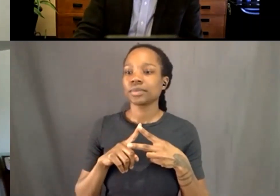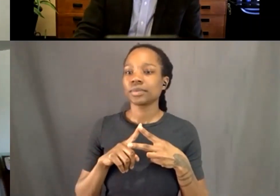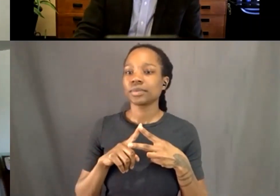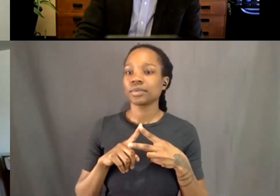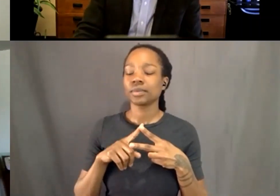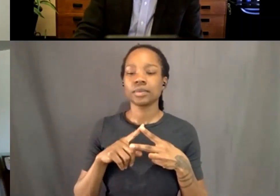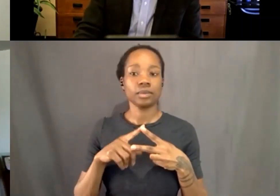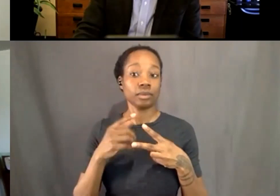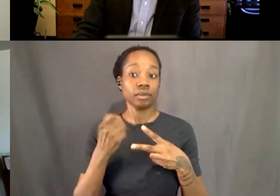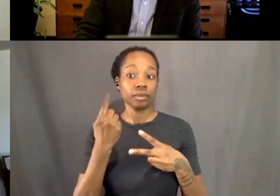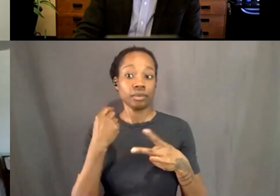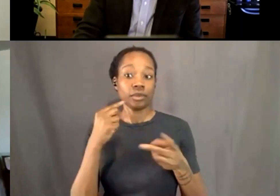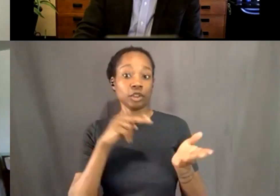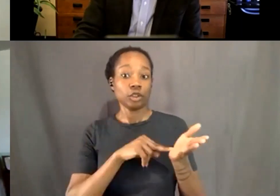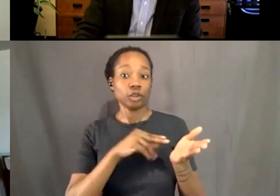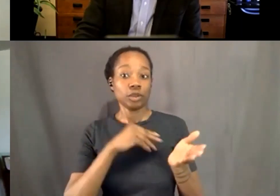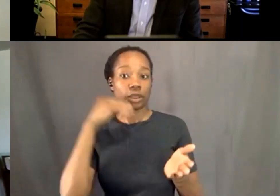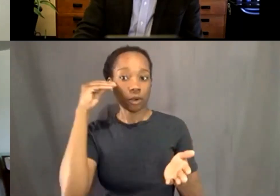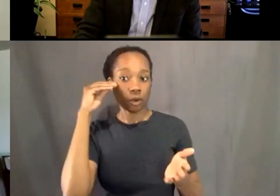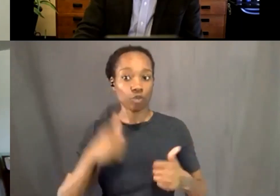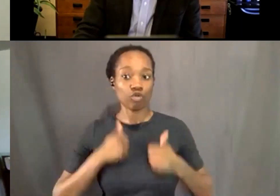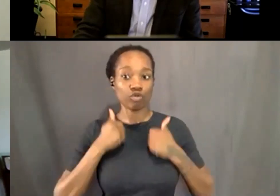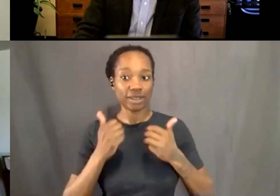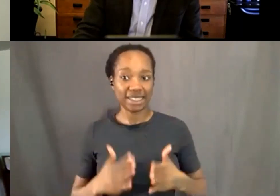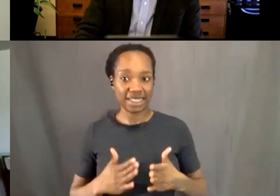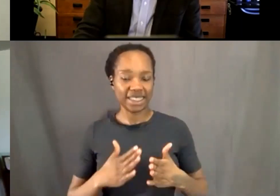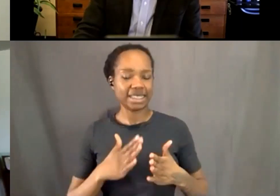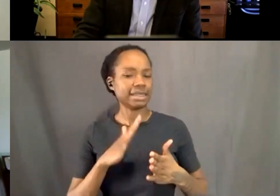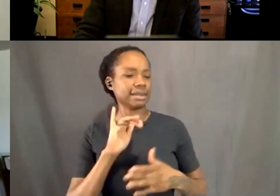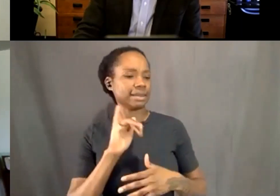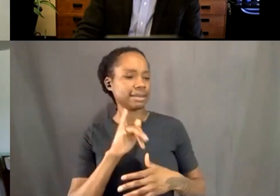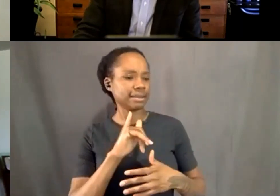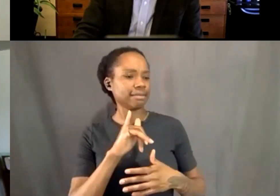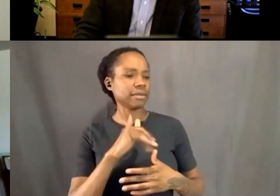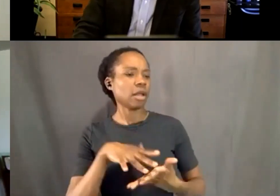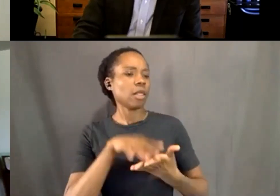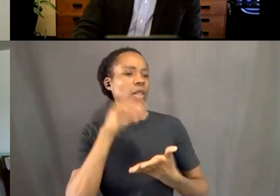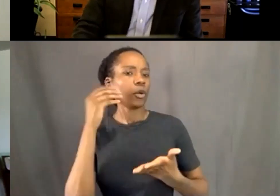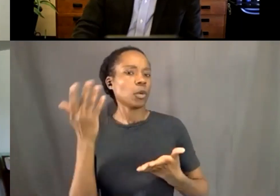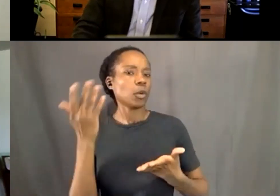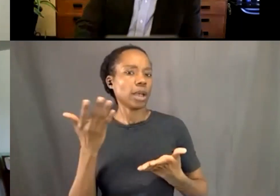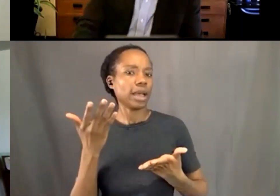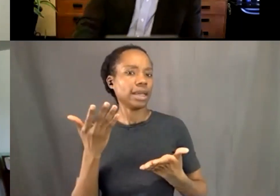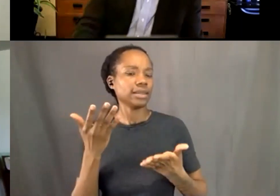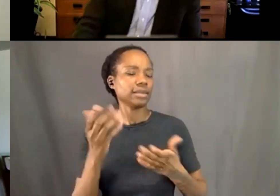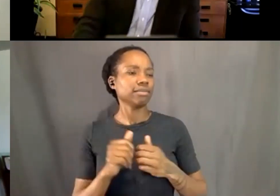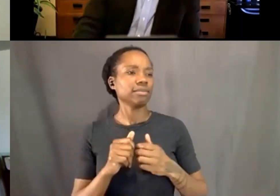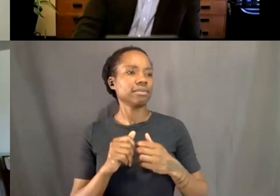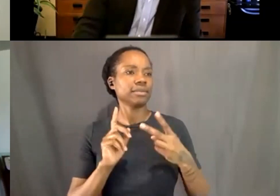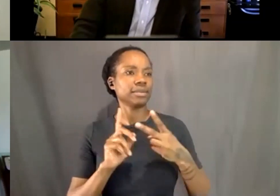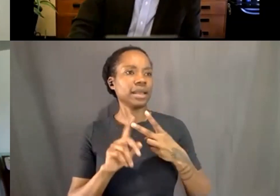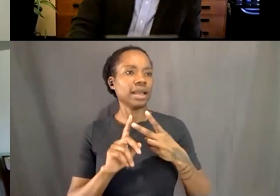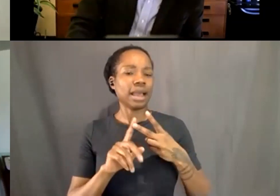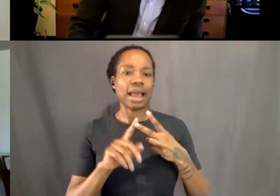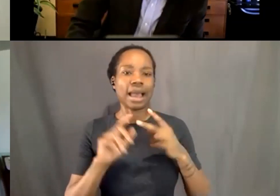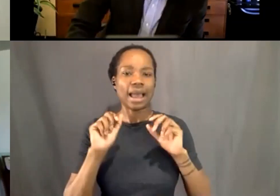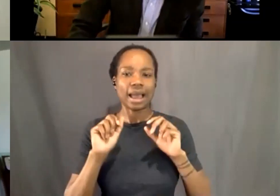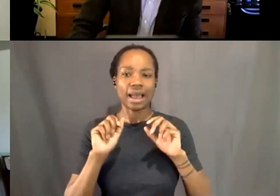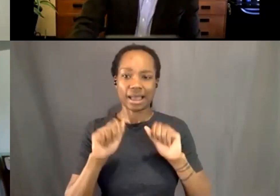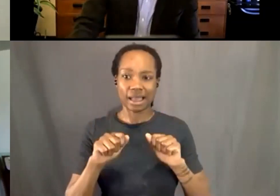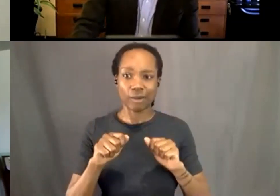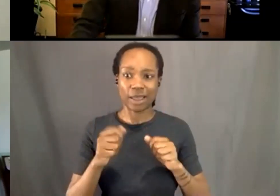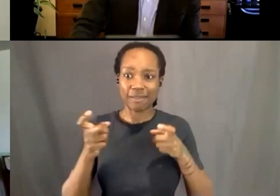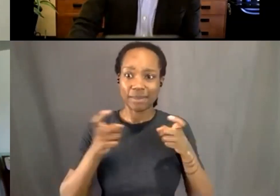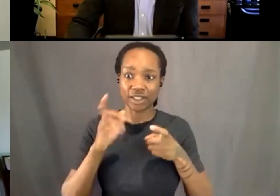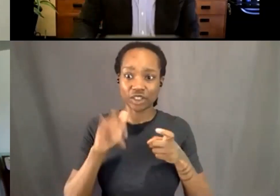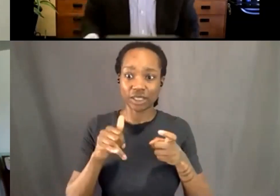home residents, and how could that have been managed better? And then there's actually, well, I'm just going to ask you that one now because the other